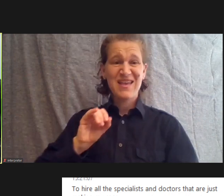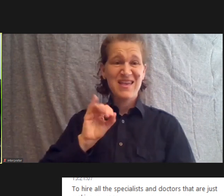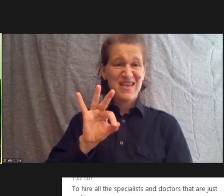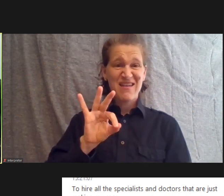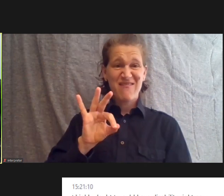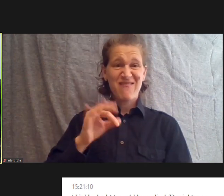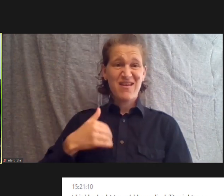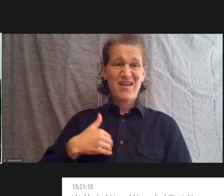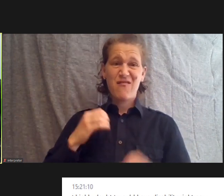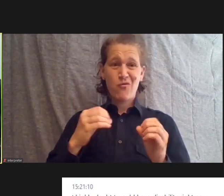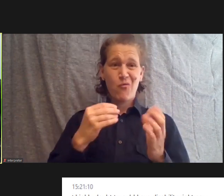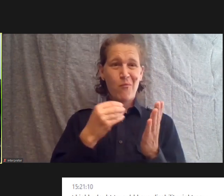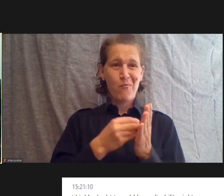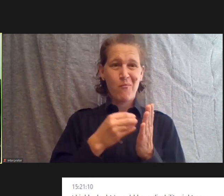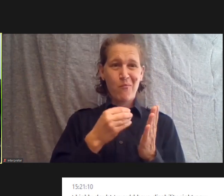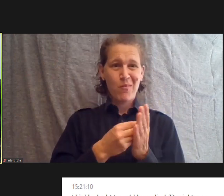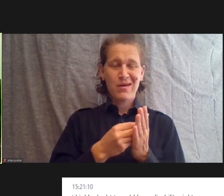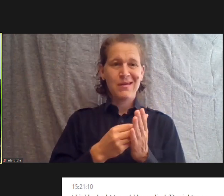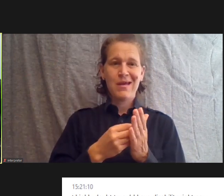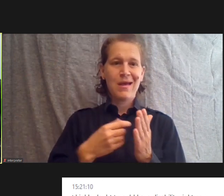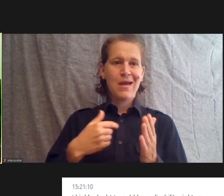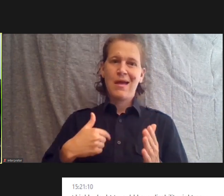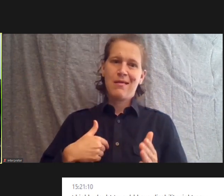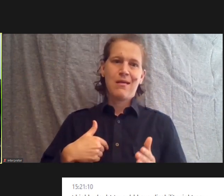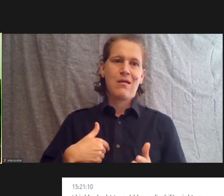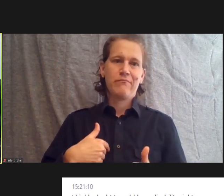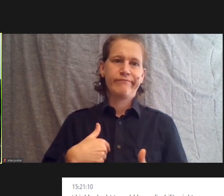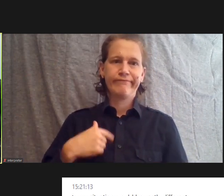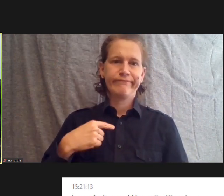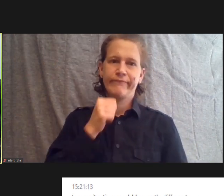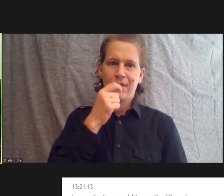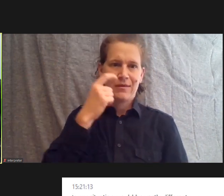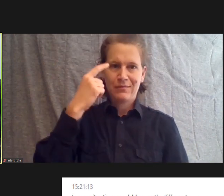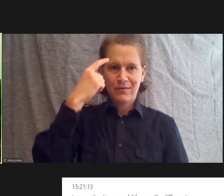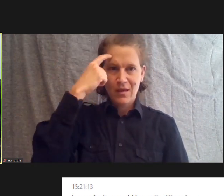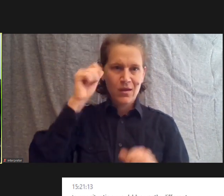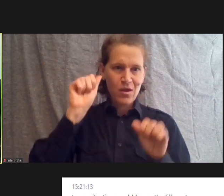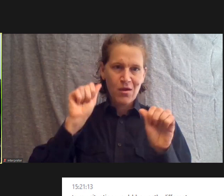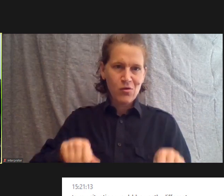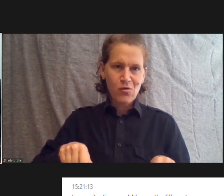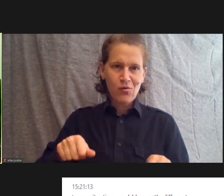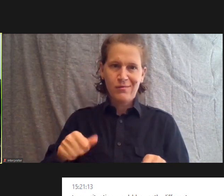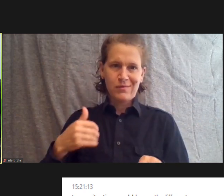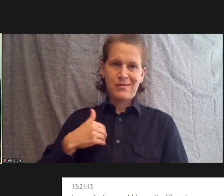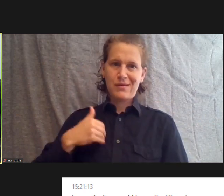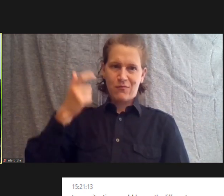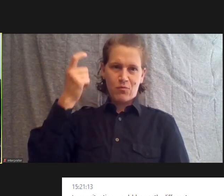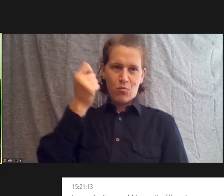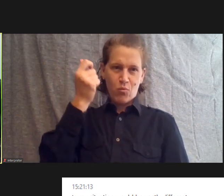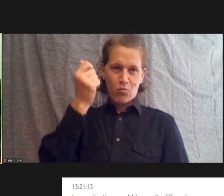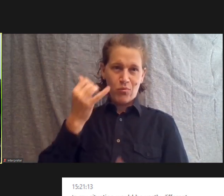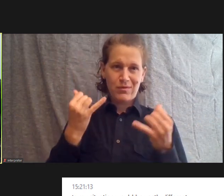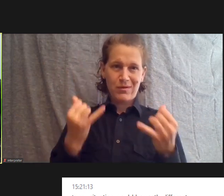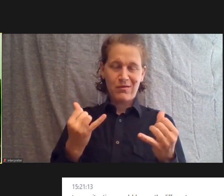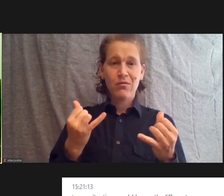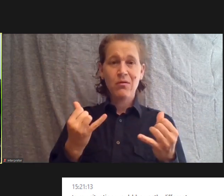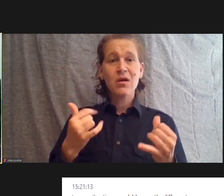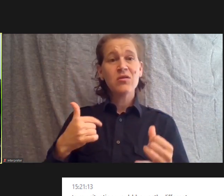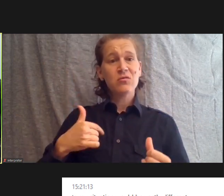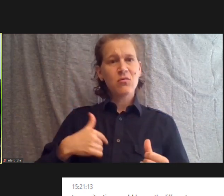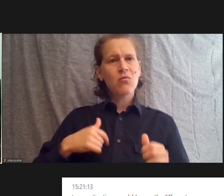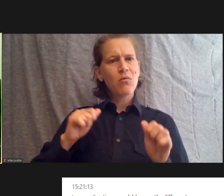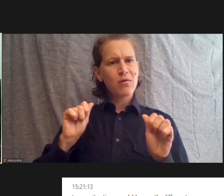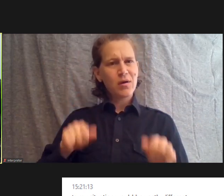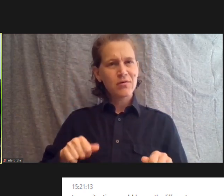and my situation would be vastly different. I feel like I got here not because of anything more than the fact that I had parents with enough